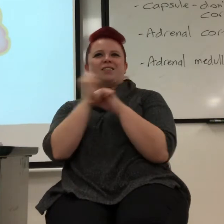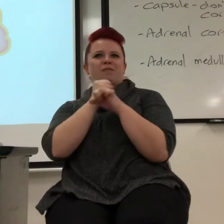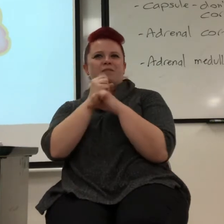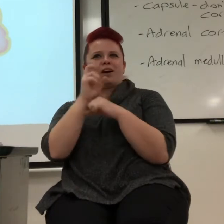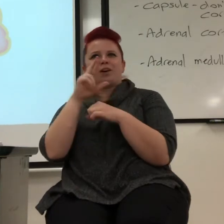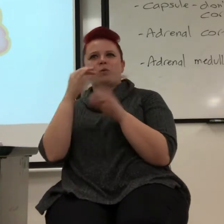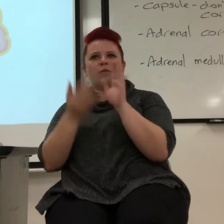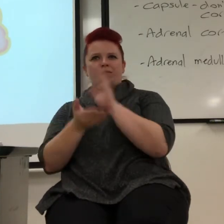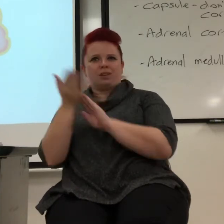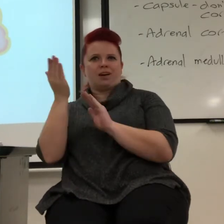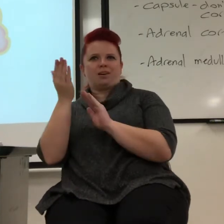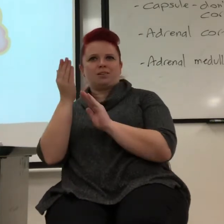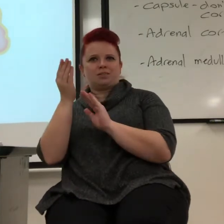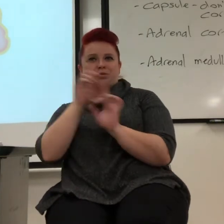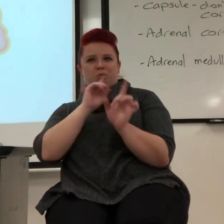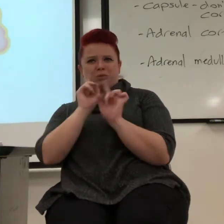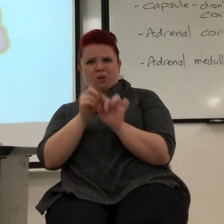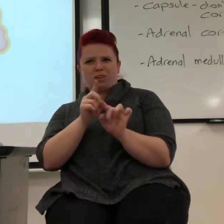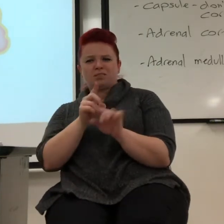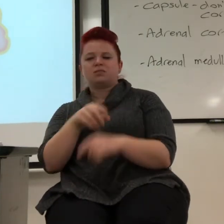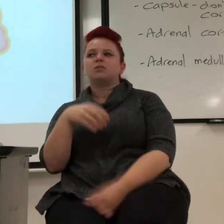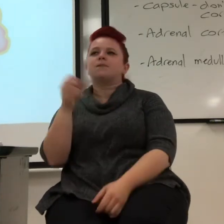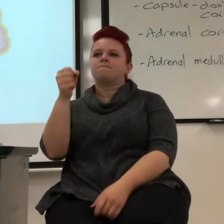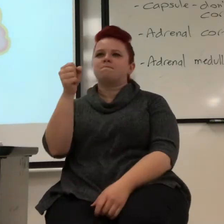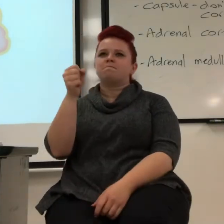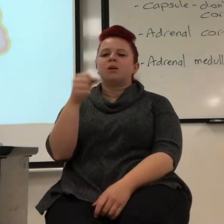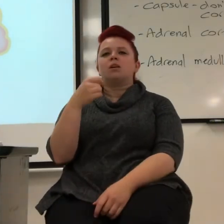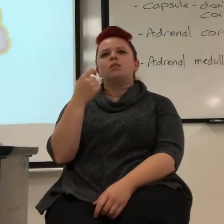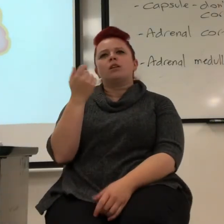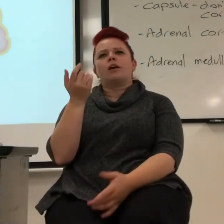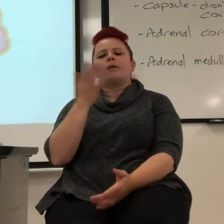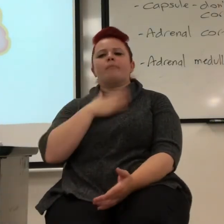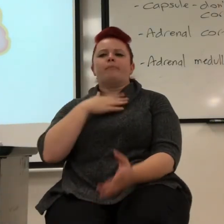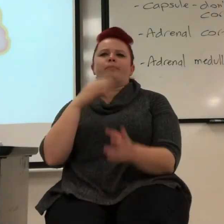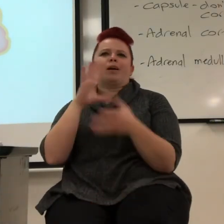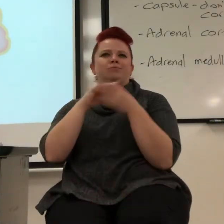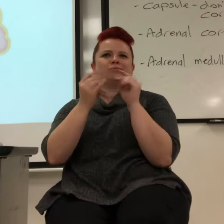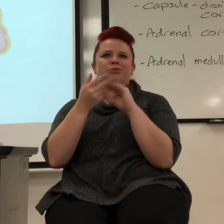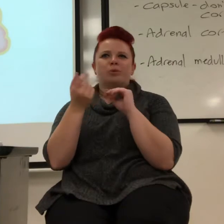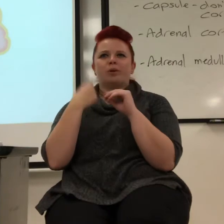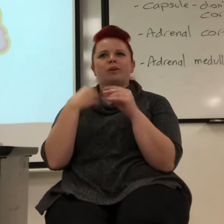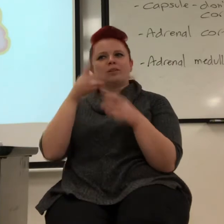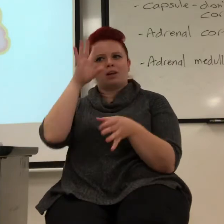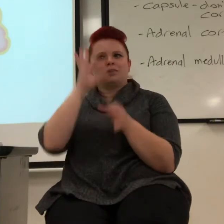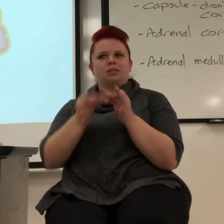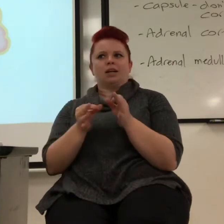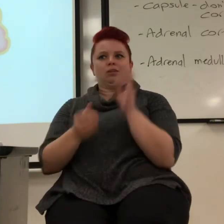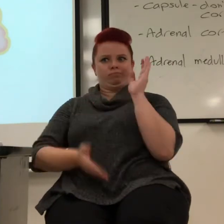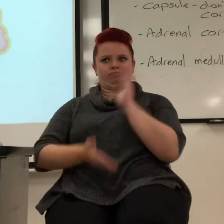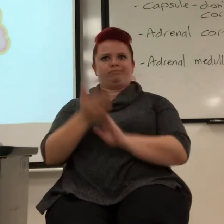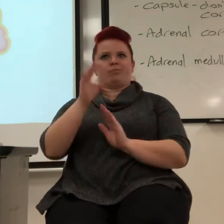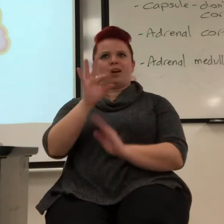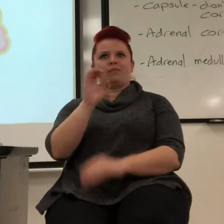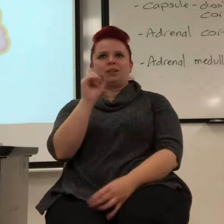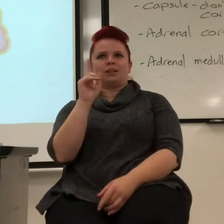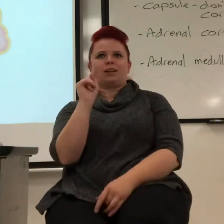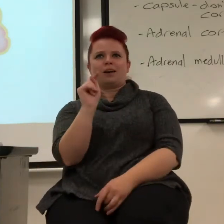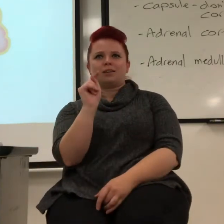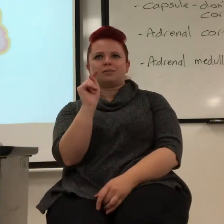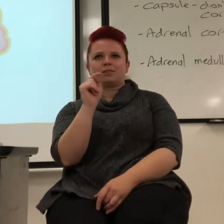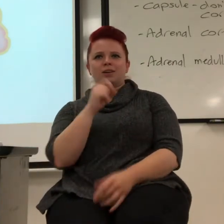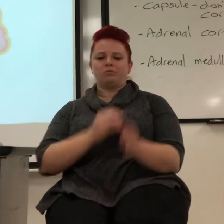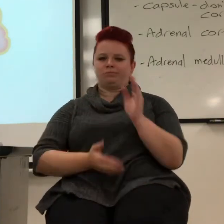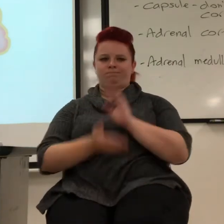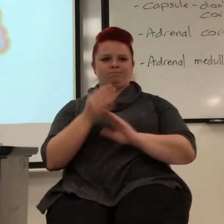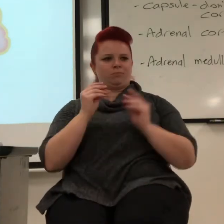Like I said in my jogging analogy, I chose the flight, and it's an instinct. Some people react with fight, okay? The reaction